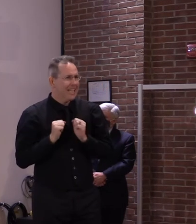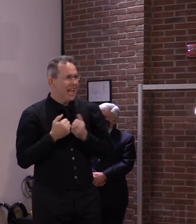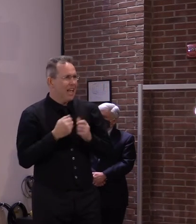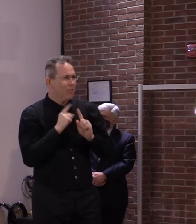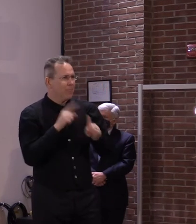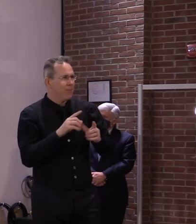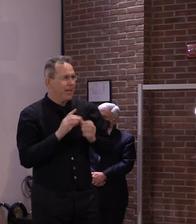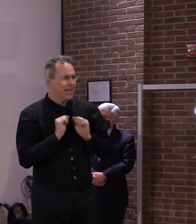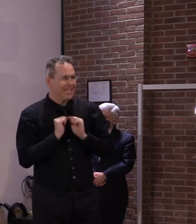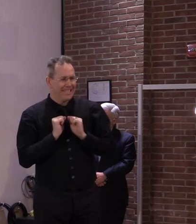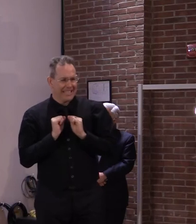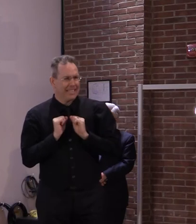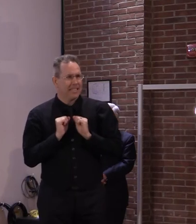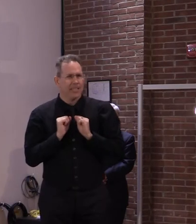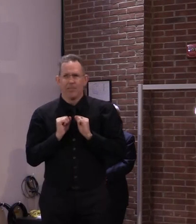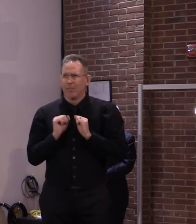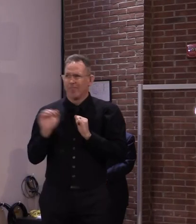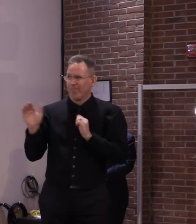dr